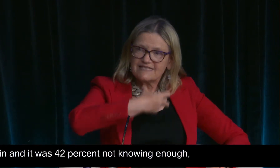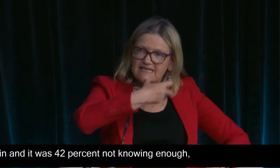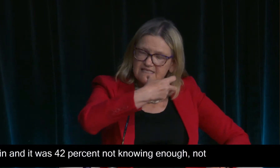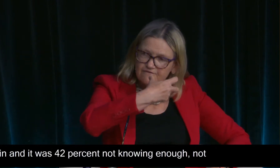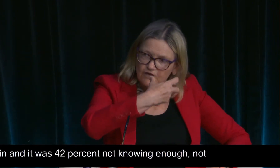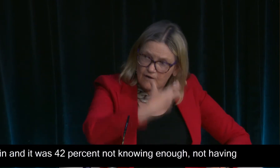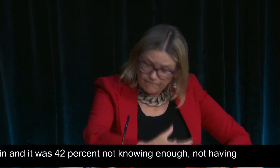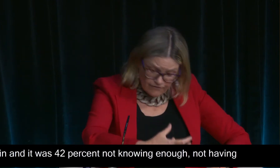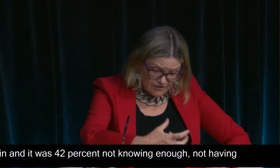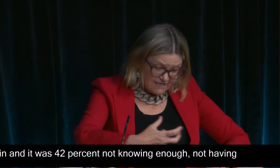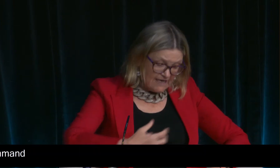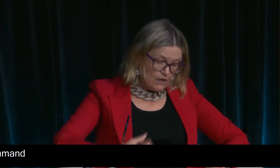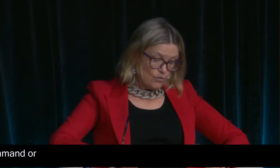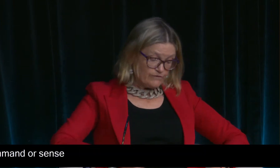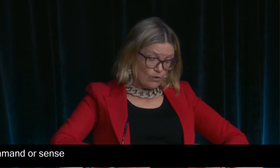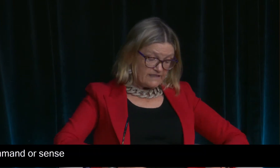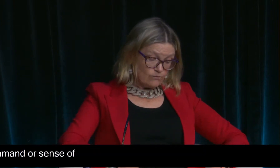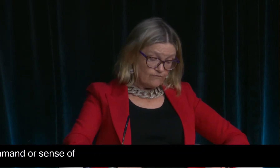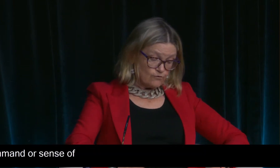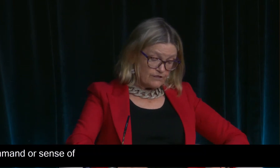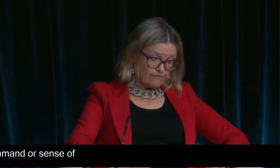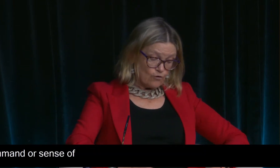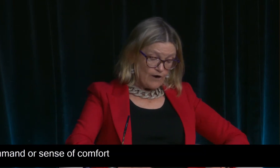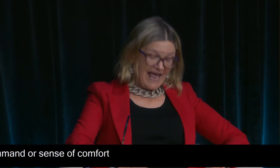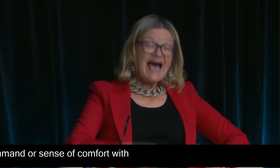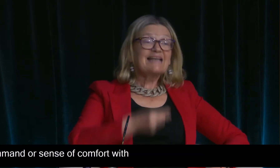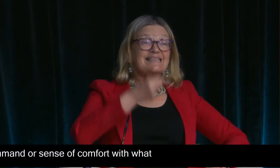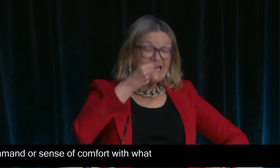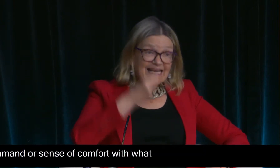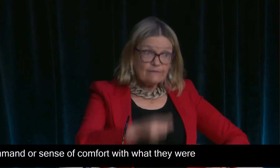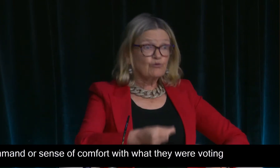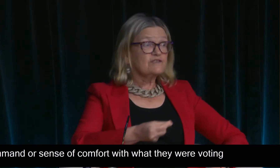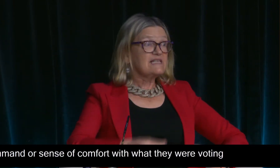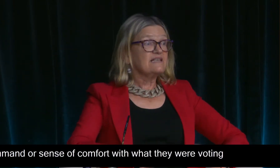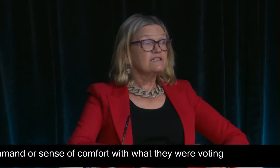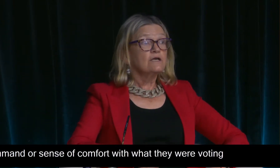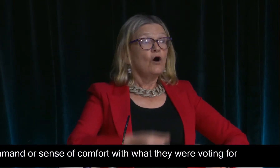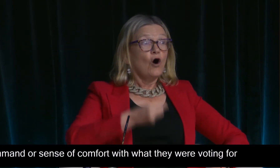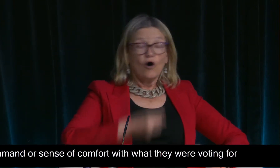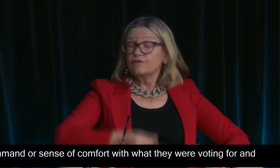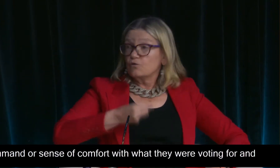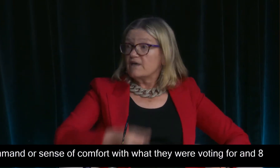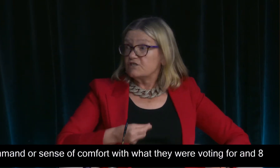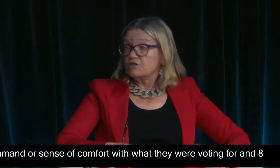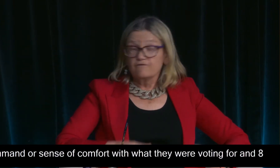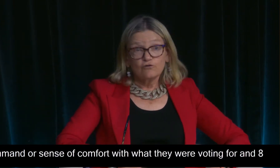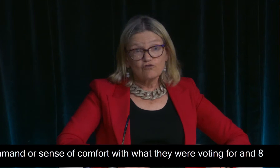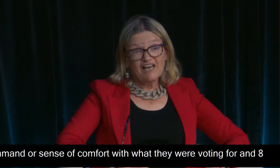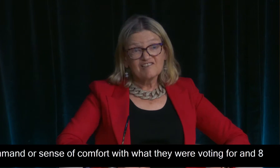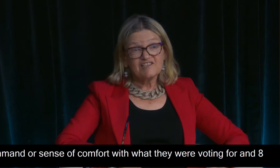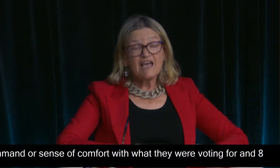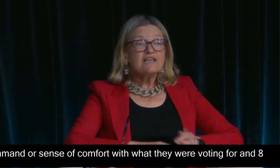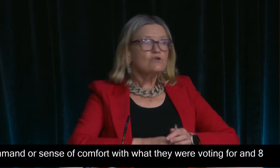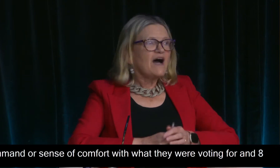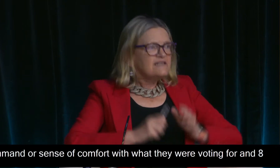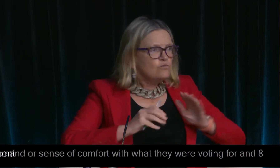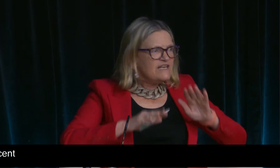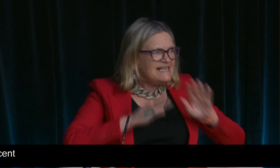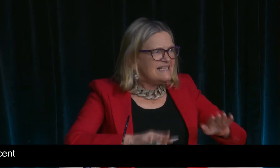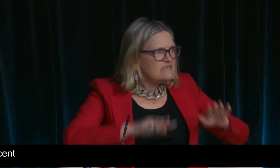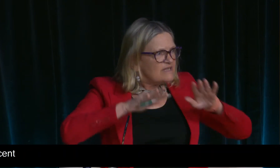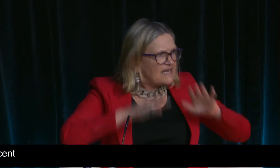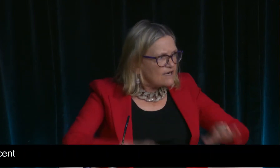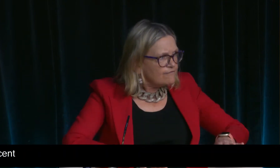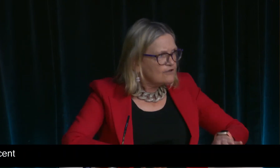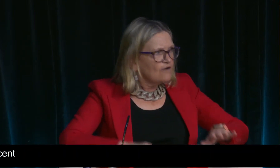command or sense of comfort with what they were voting for, and 8% on the question of neutrality. So I think